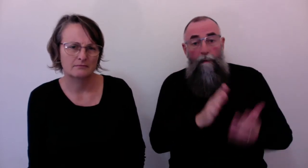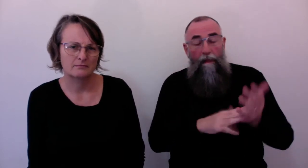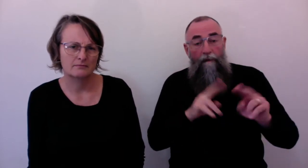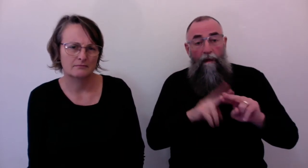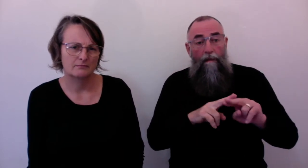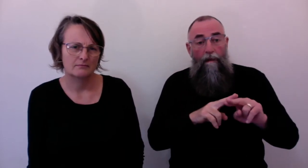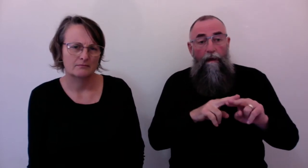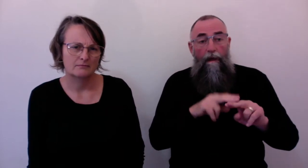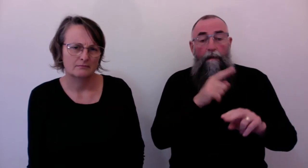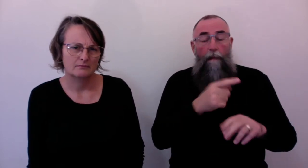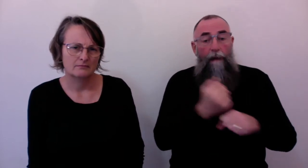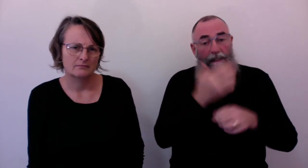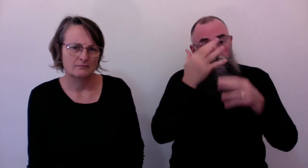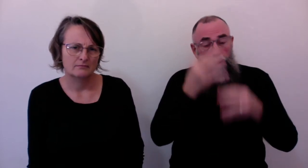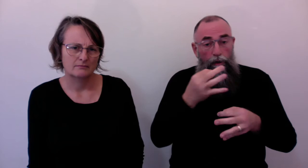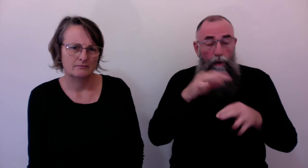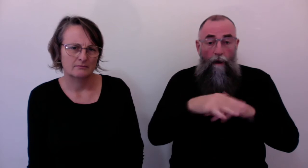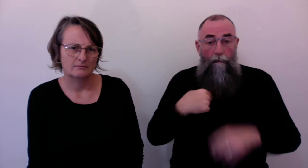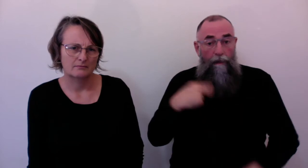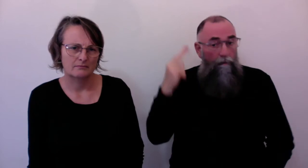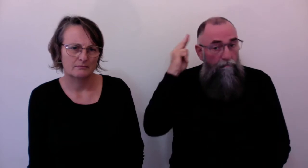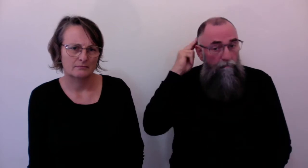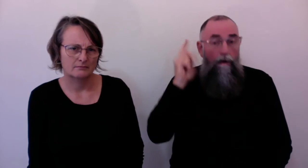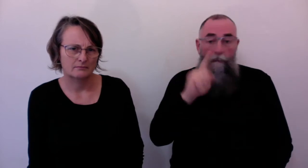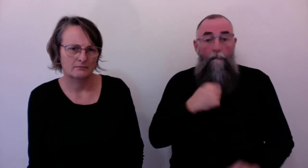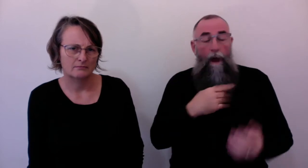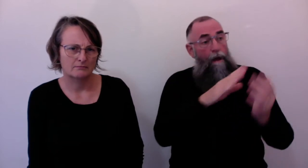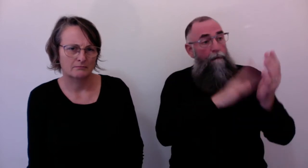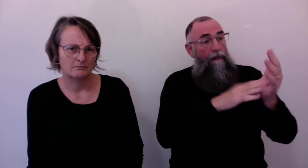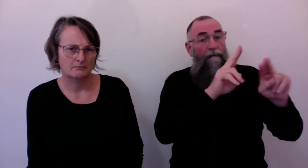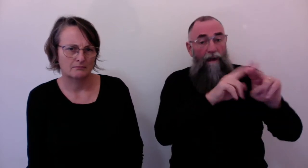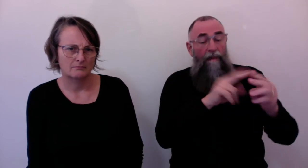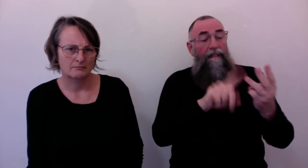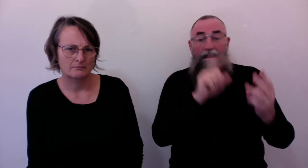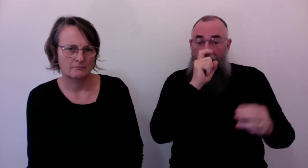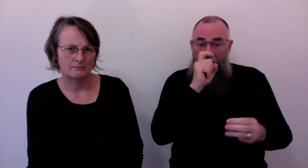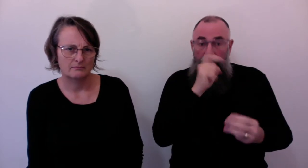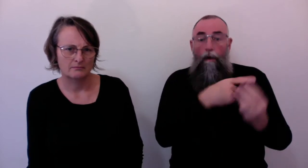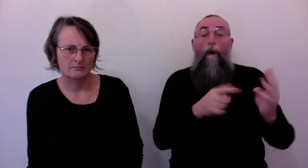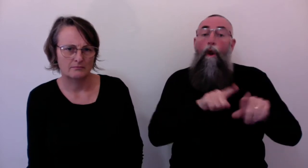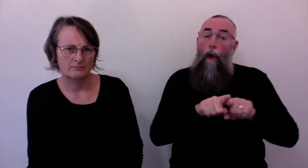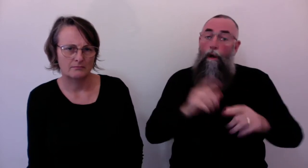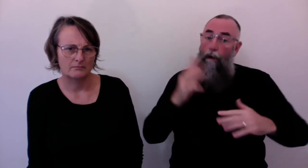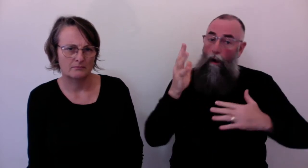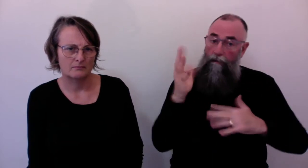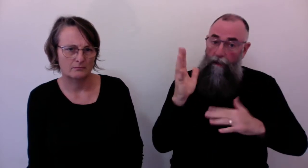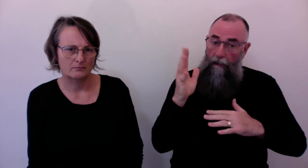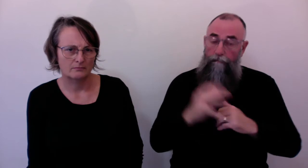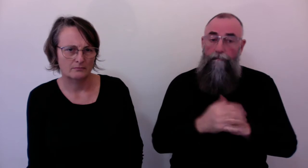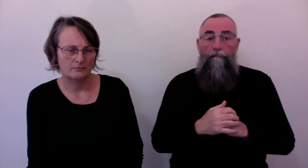have a cochlear implant, mum and dad and my sisters had to learn to do Auslan. Yep. And then Can